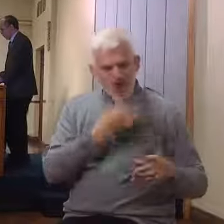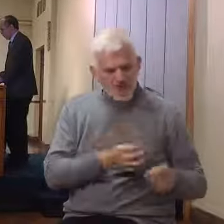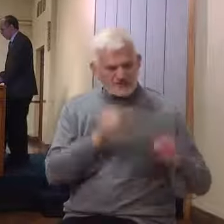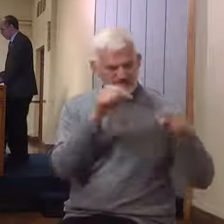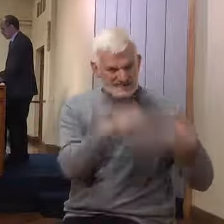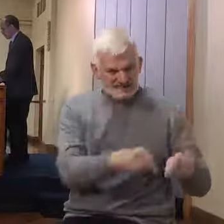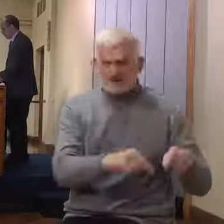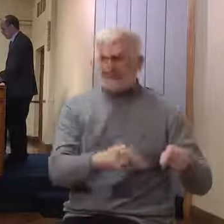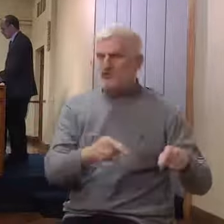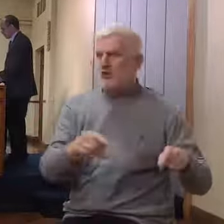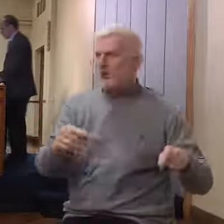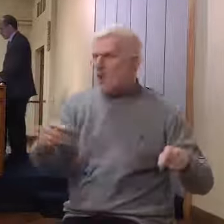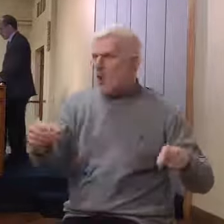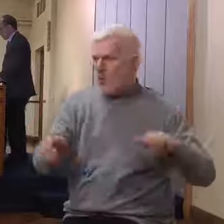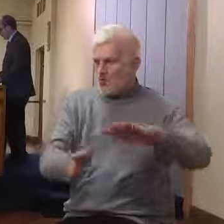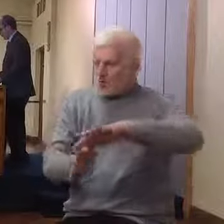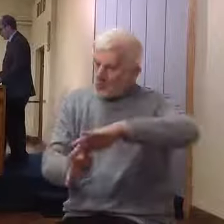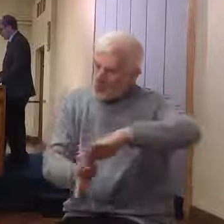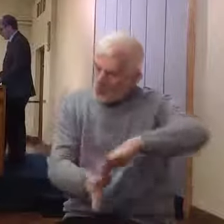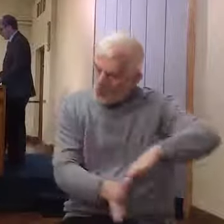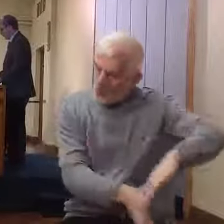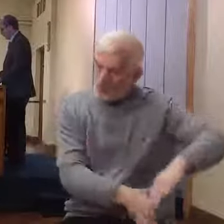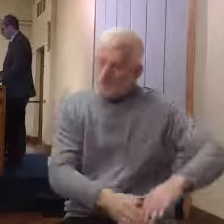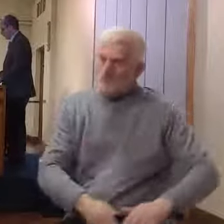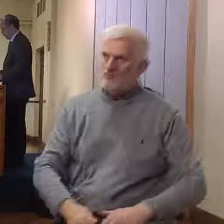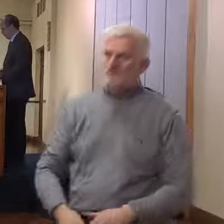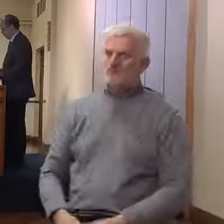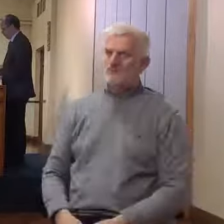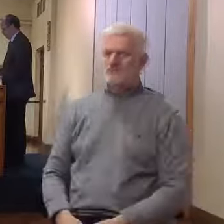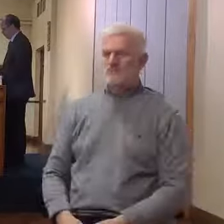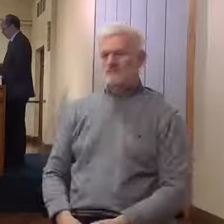the lusts thereof.